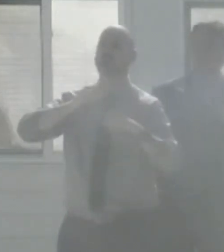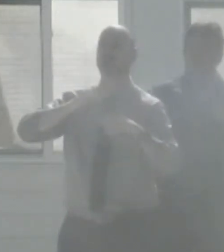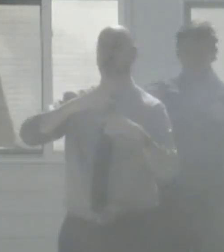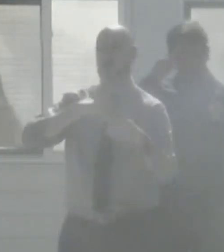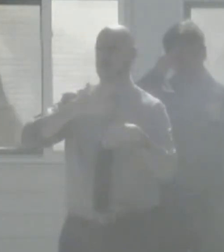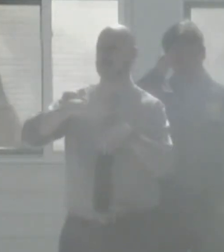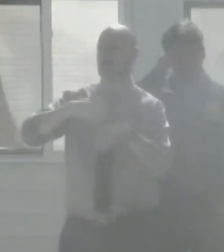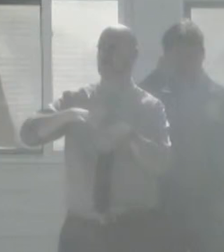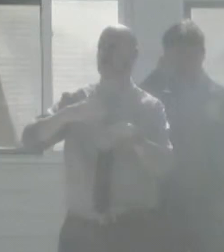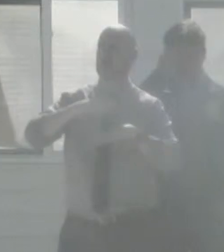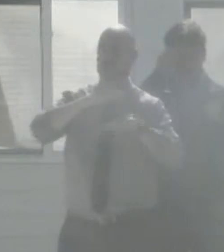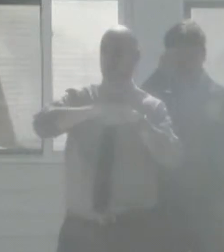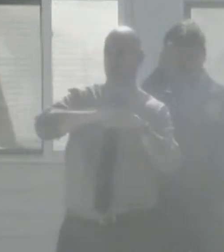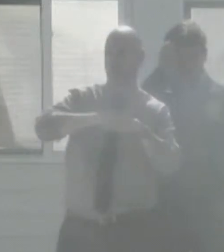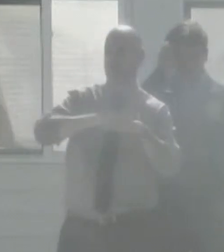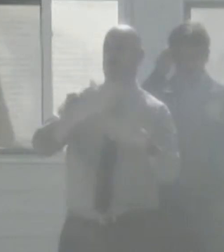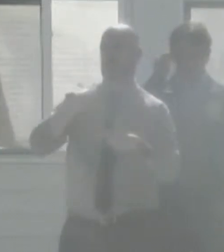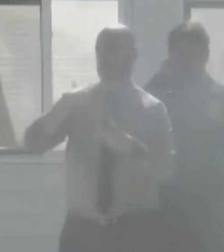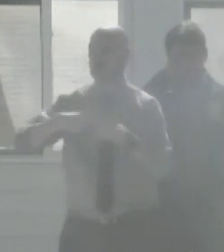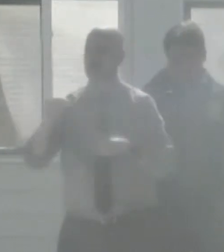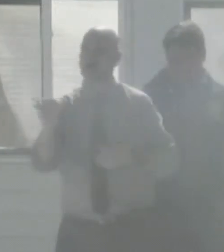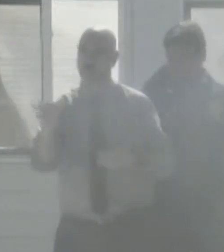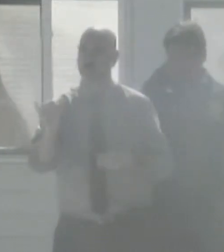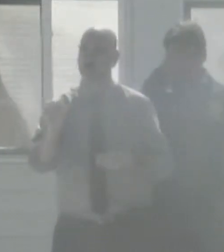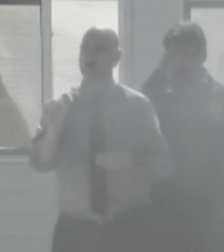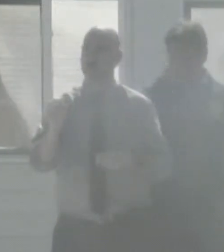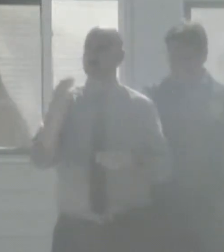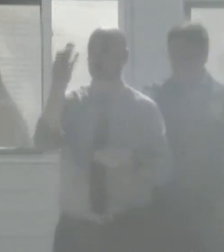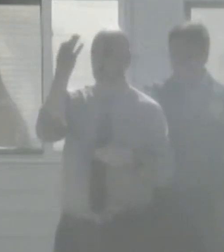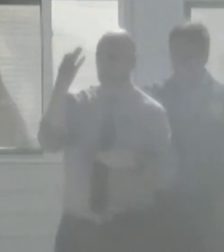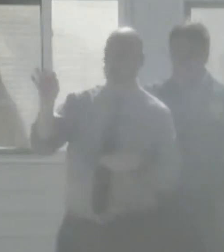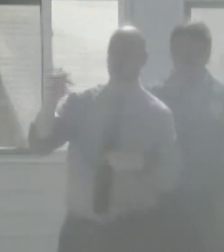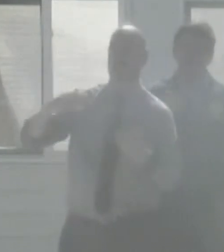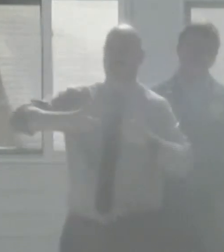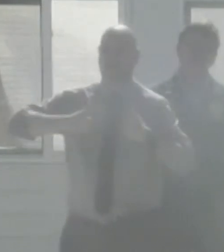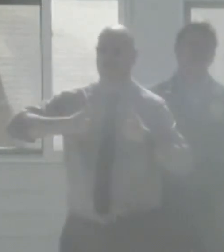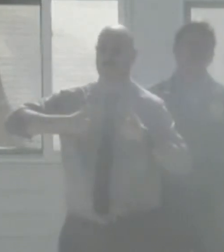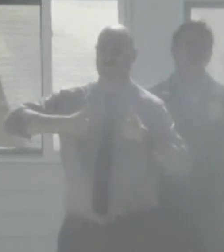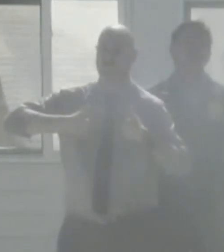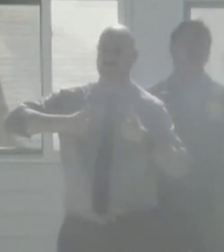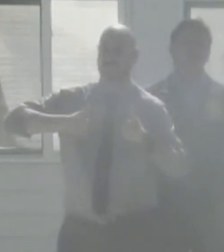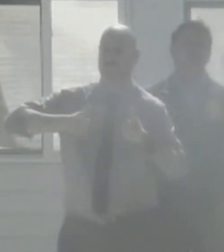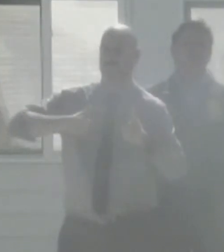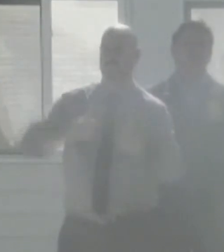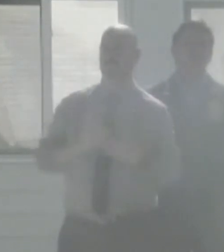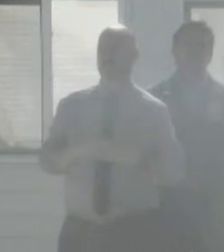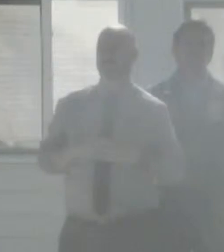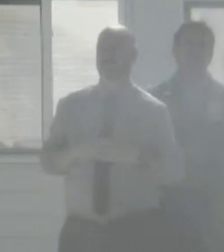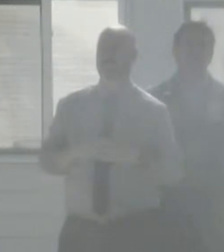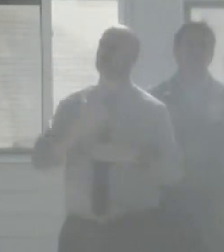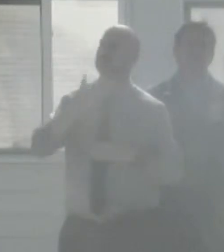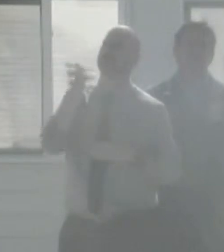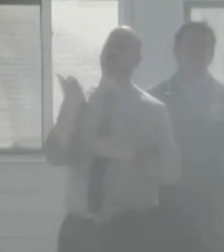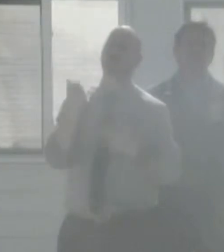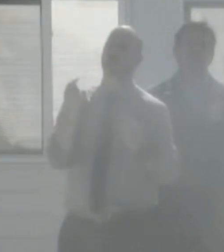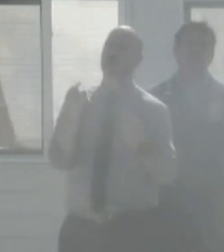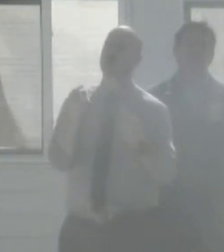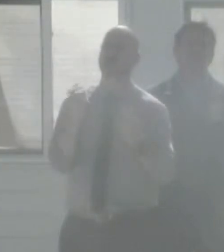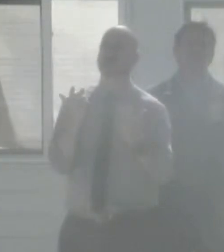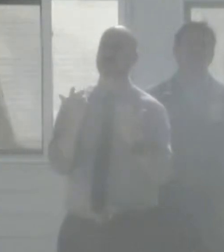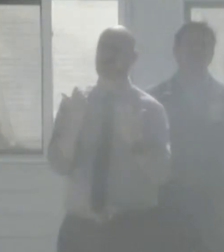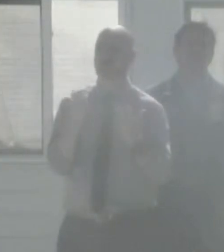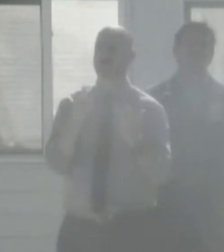information in real time. The best way to follow us and get those updates is follow us on X and Instagram